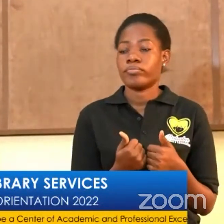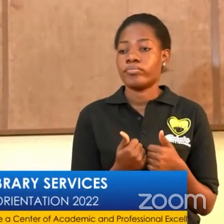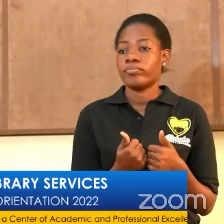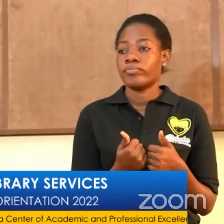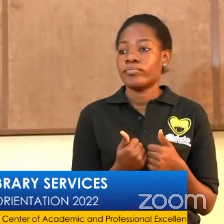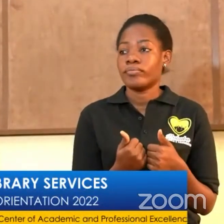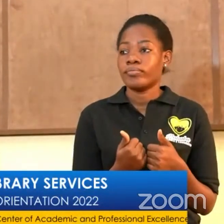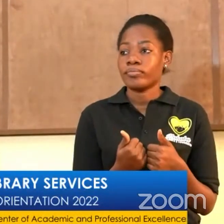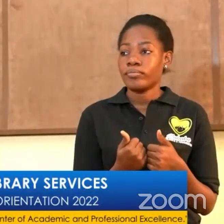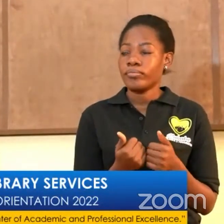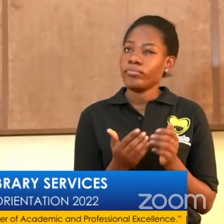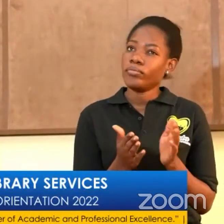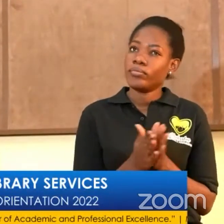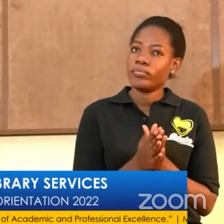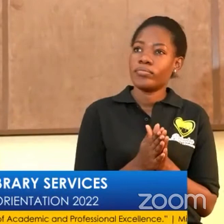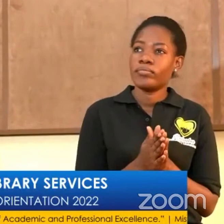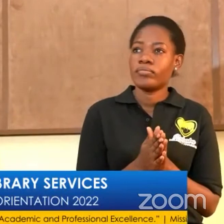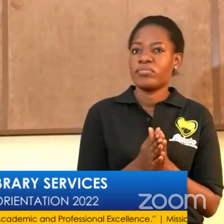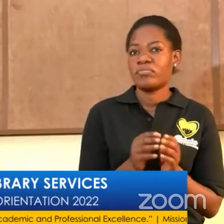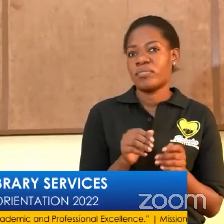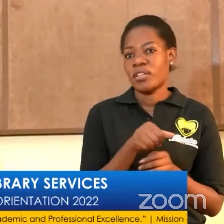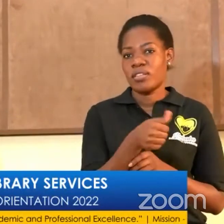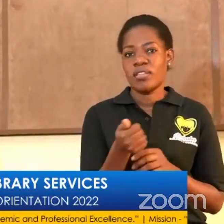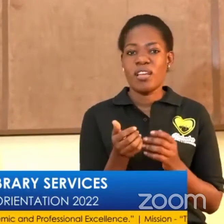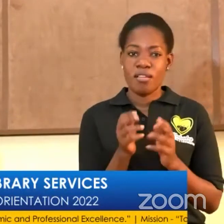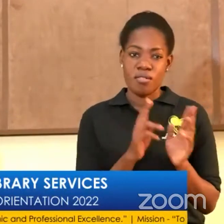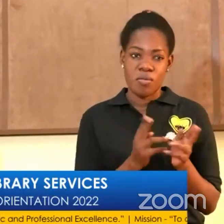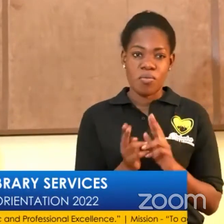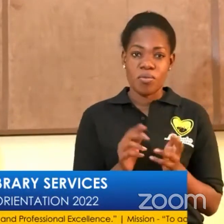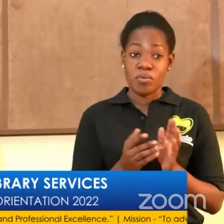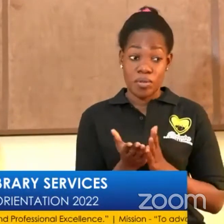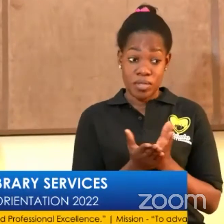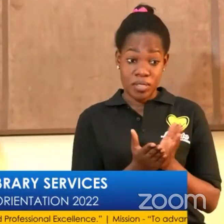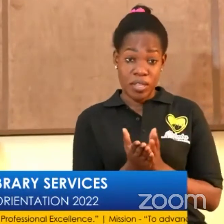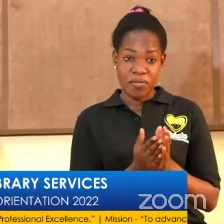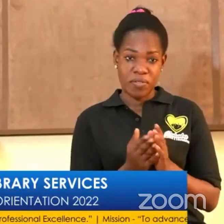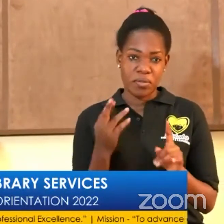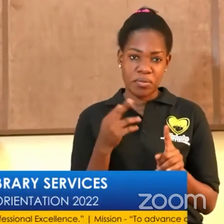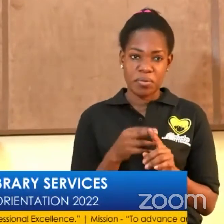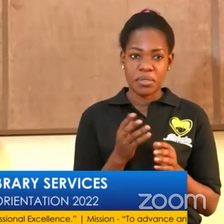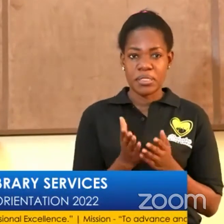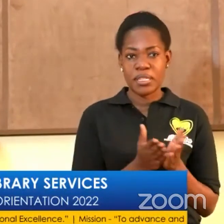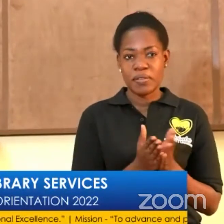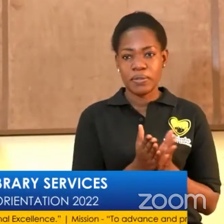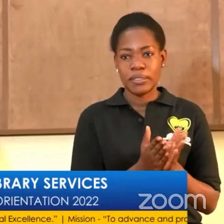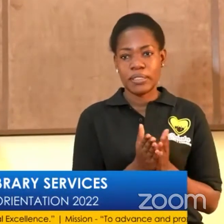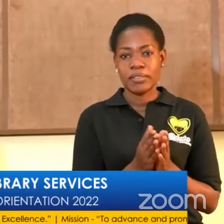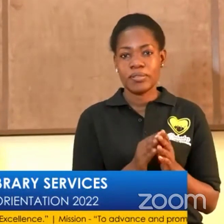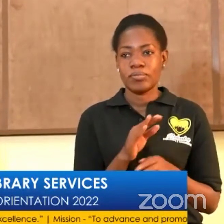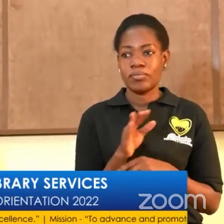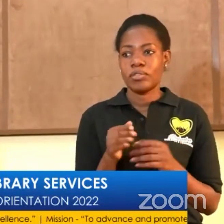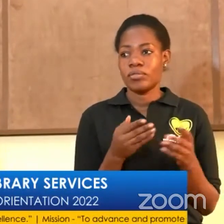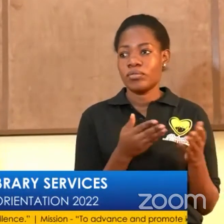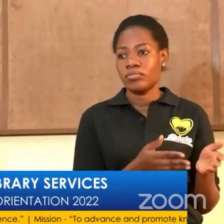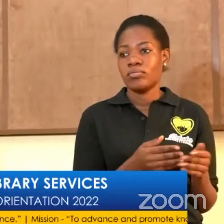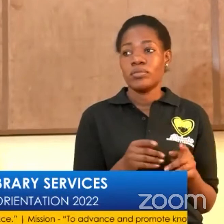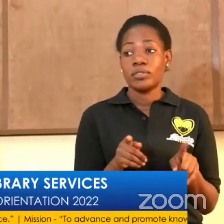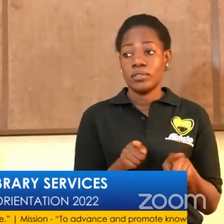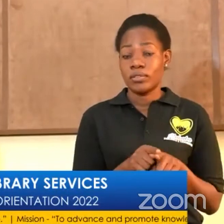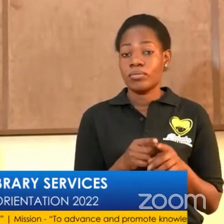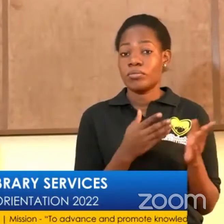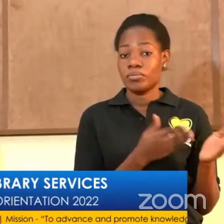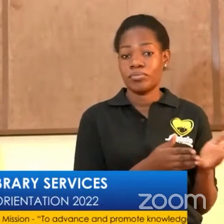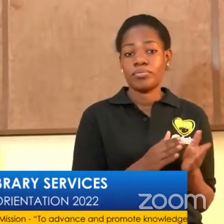And all the other user services, the reference services, you also find them